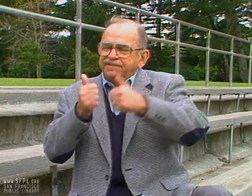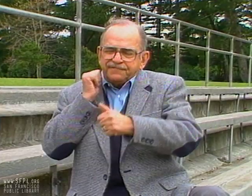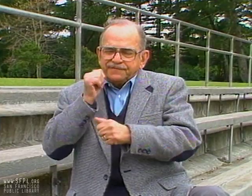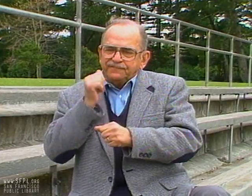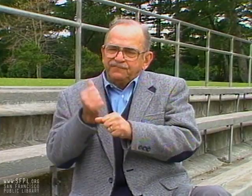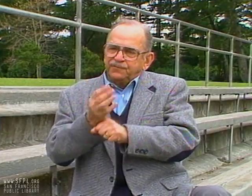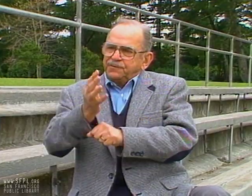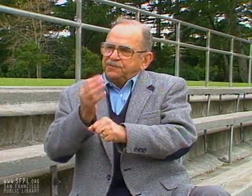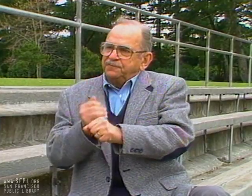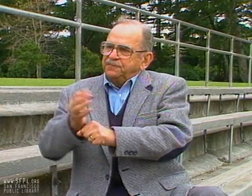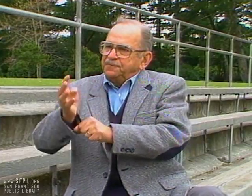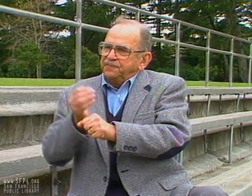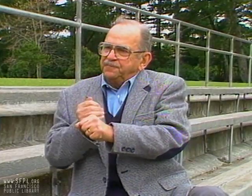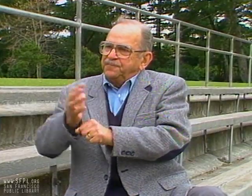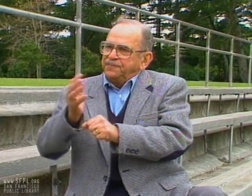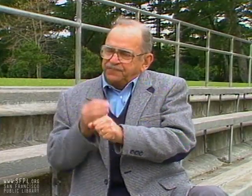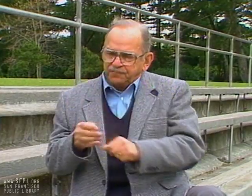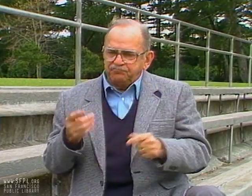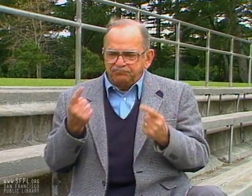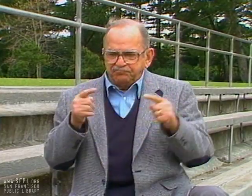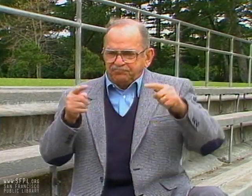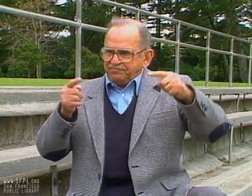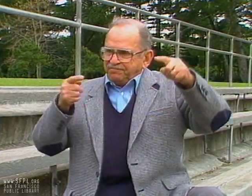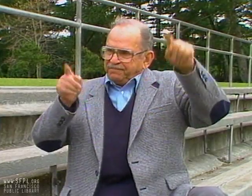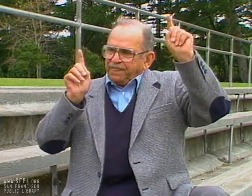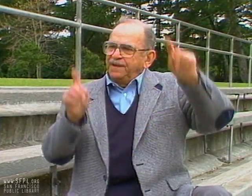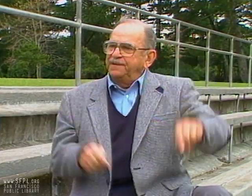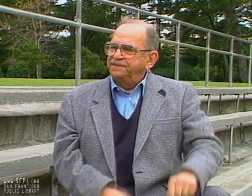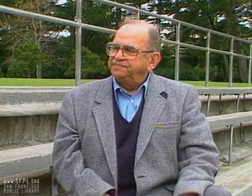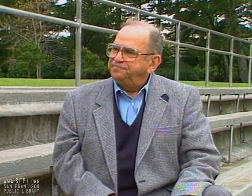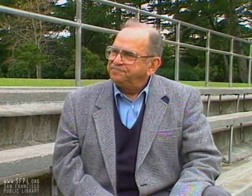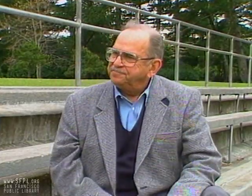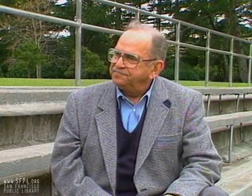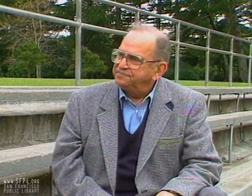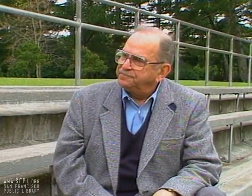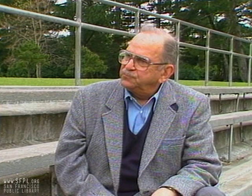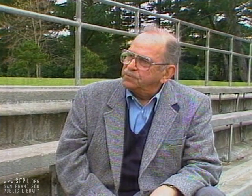growing success and are becoming internationally more popular.